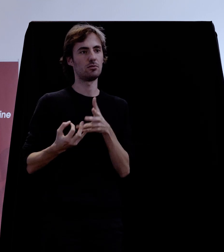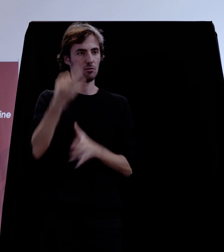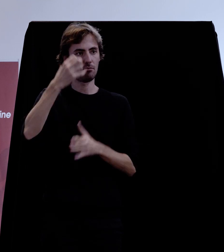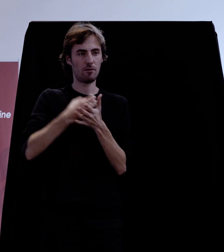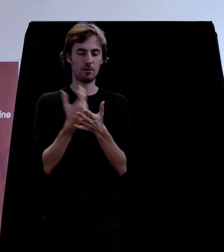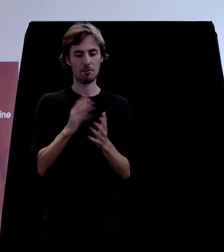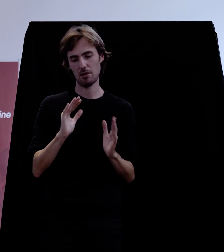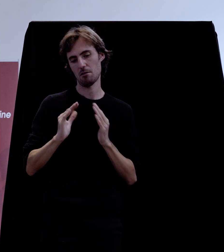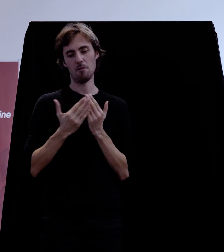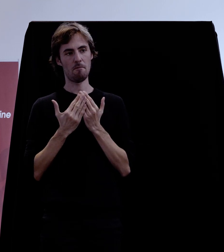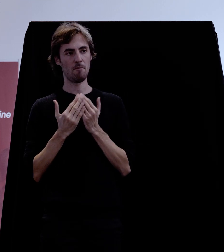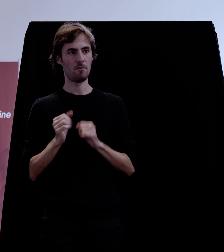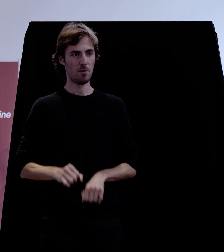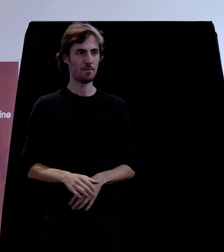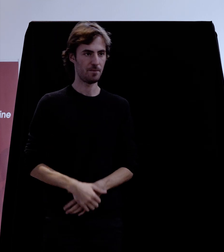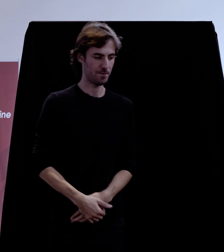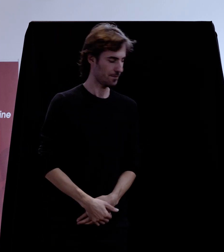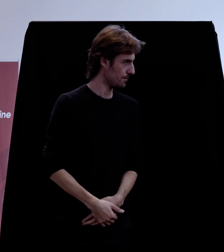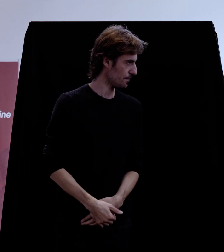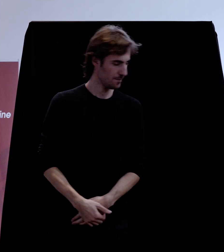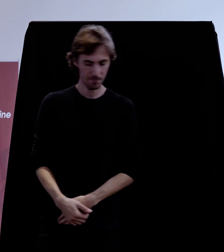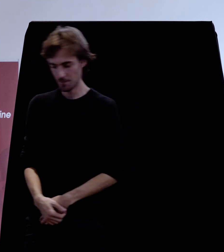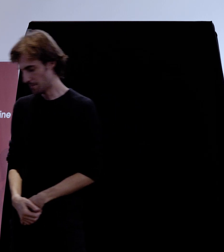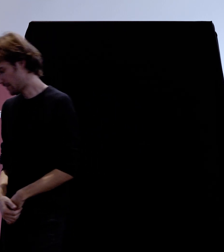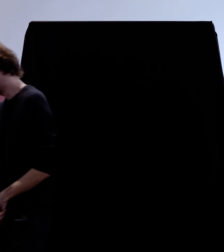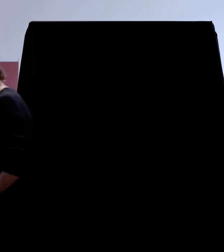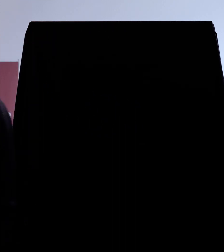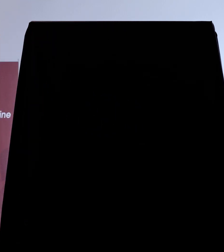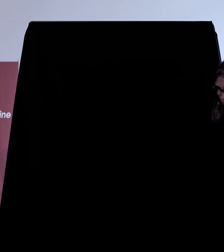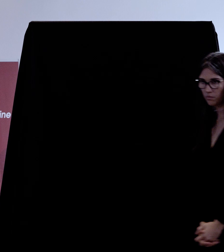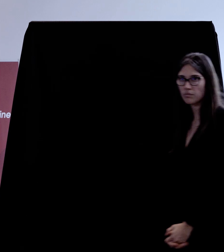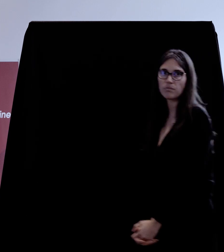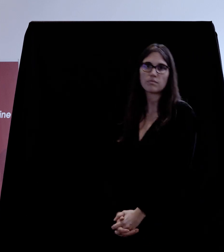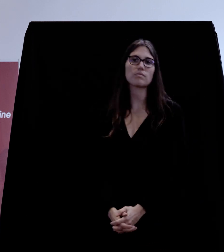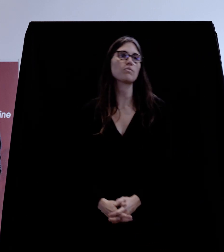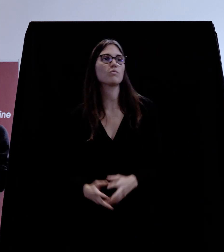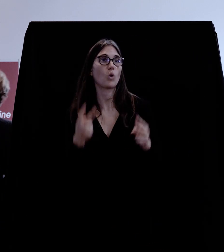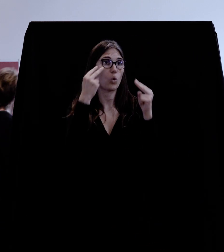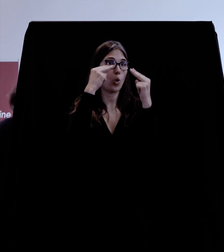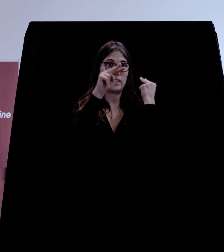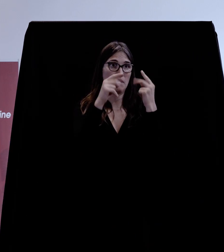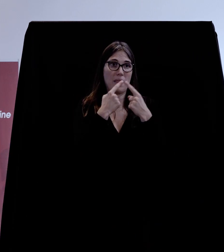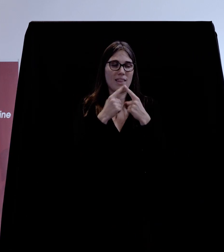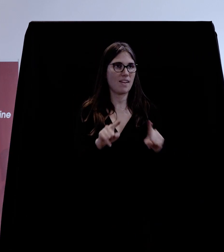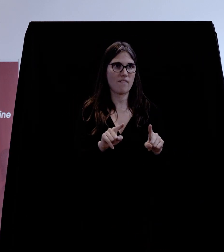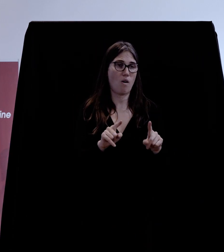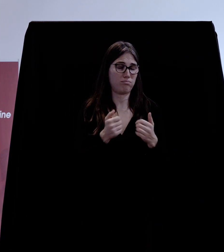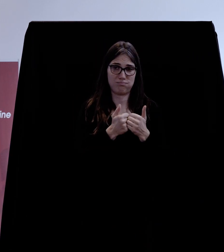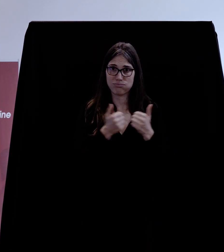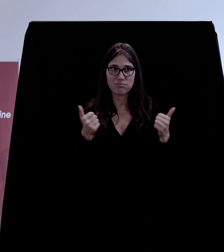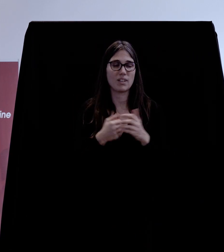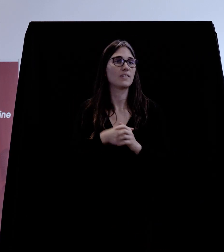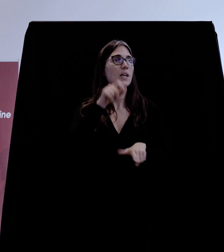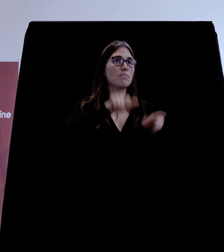autism is so different. I could tell you that my graduate students who have worked with autism and worked with charge both,